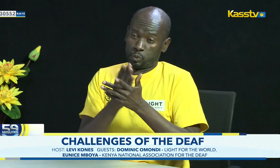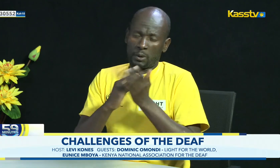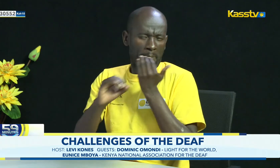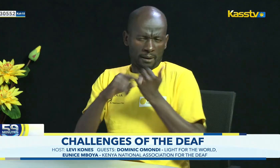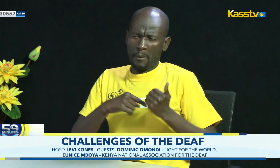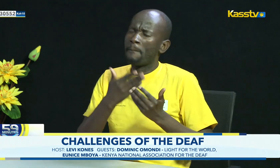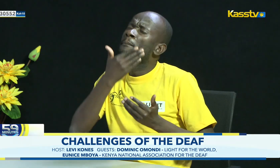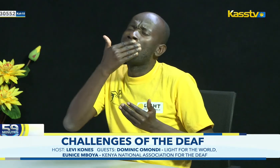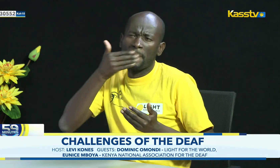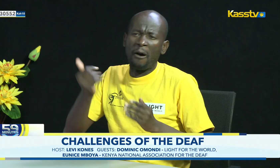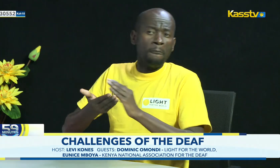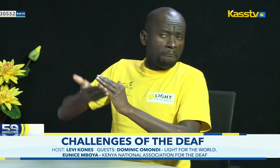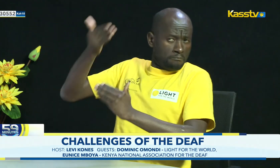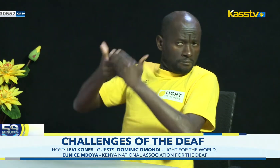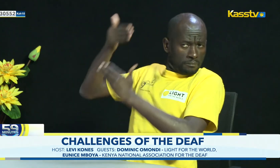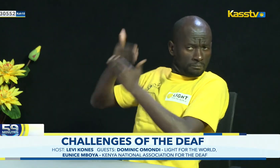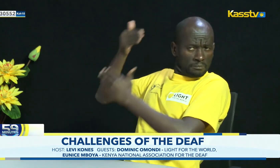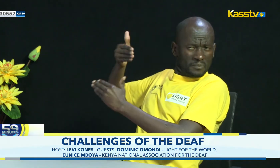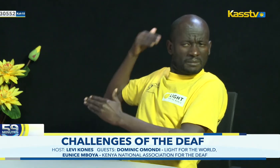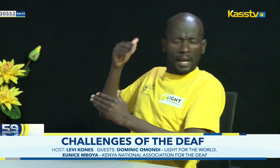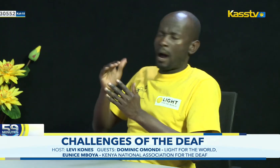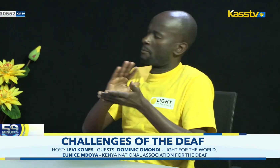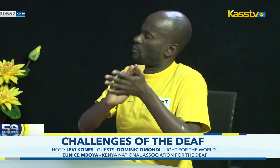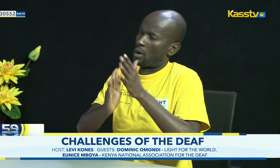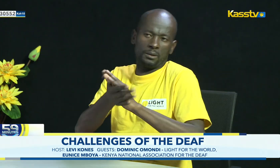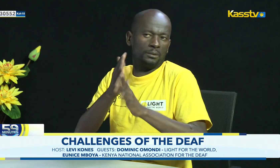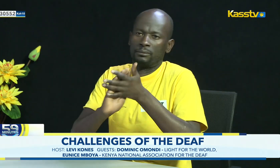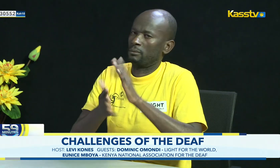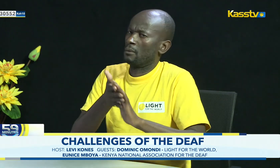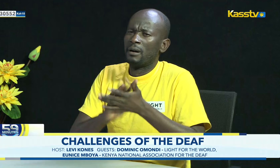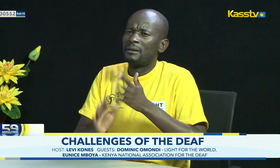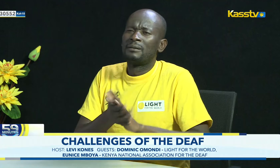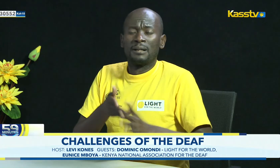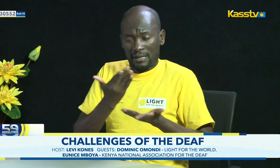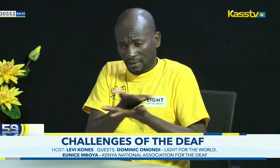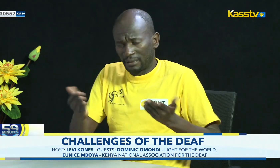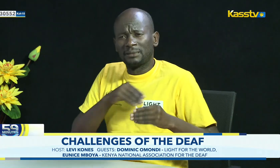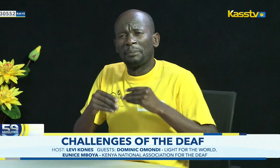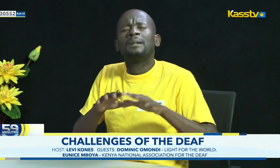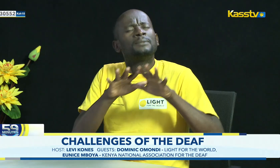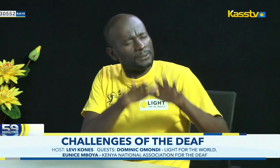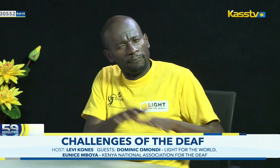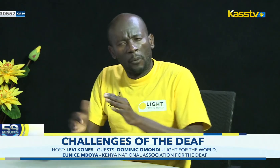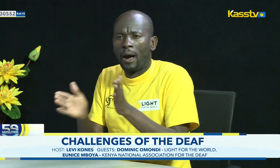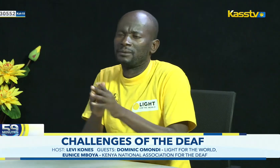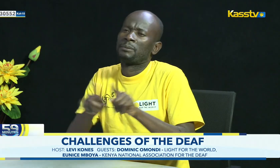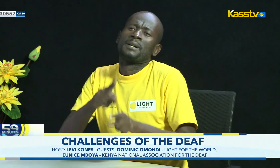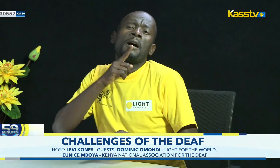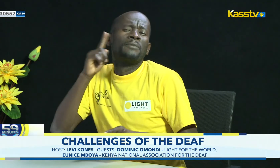then it collapses at a particular point. Because my life is totally different now comparing before